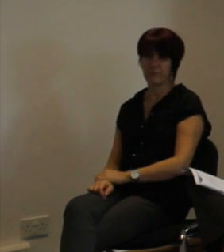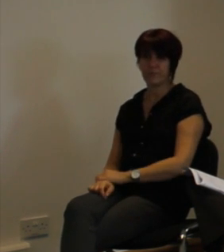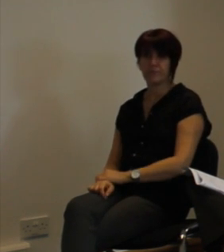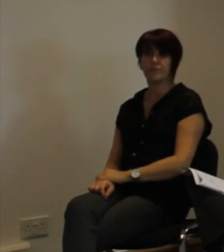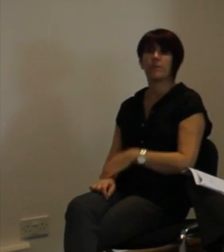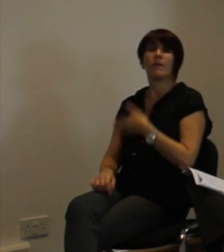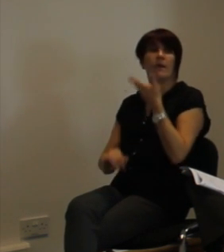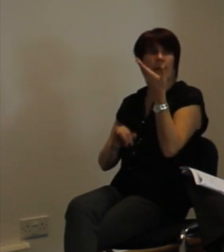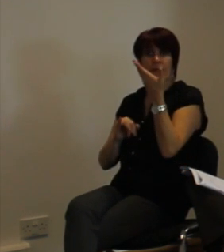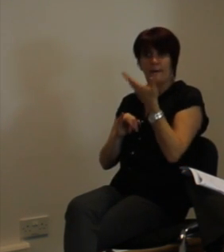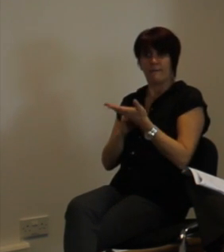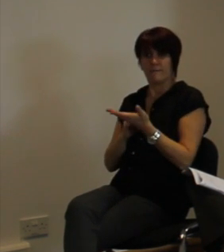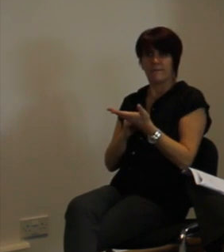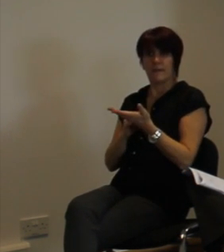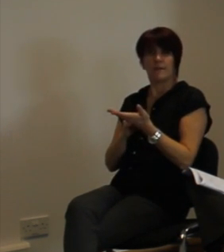Finally,